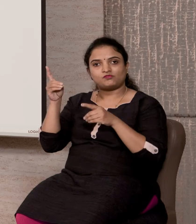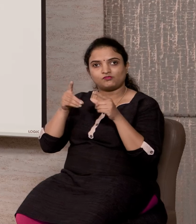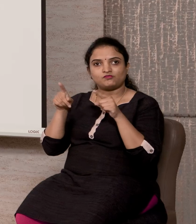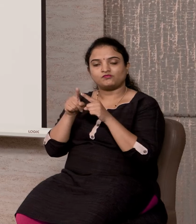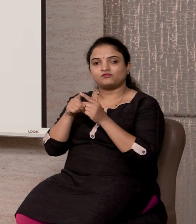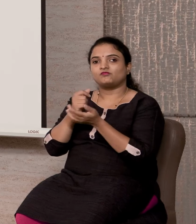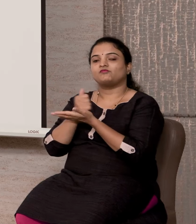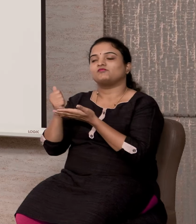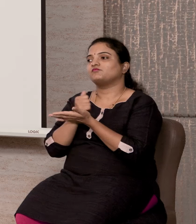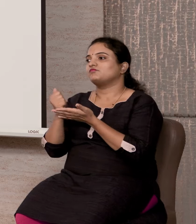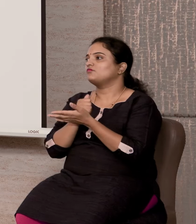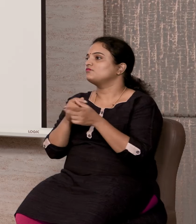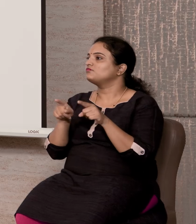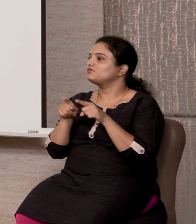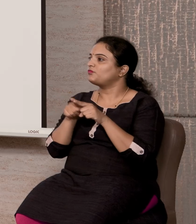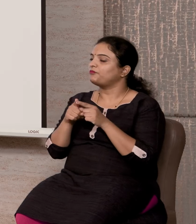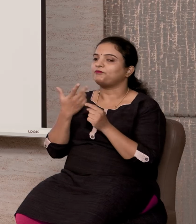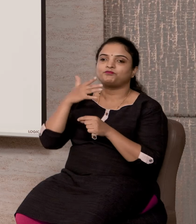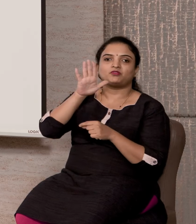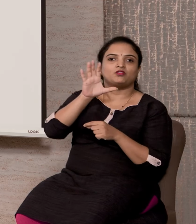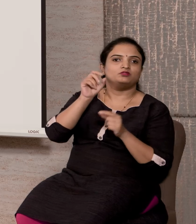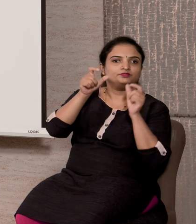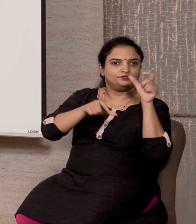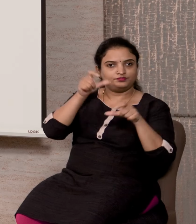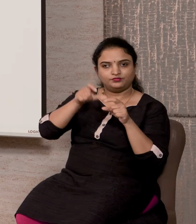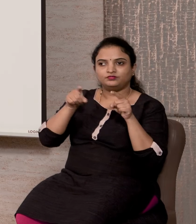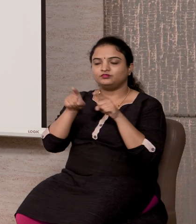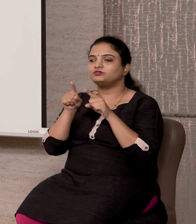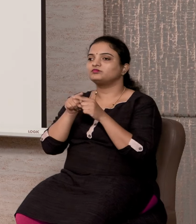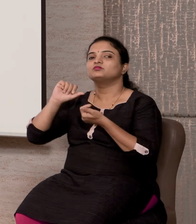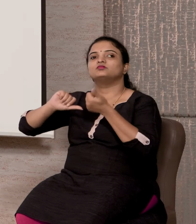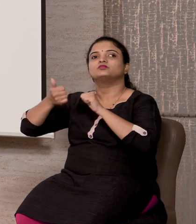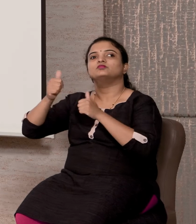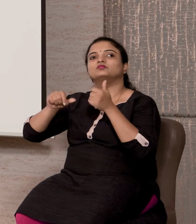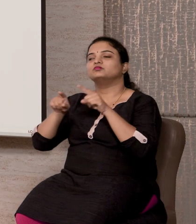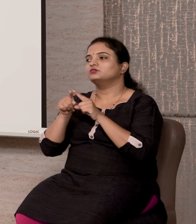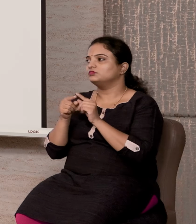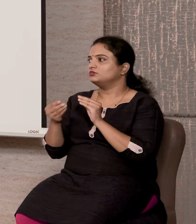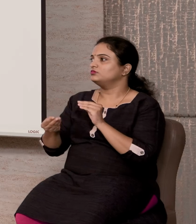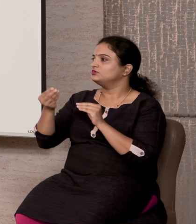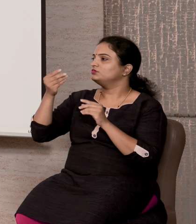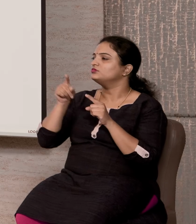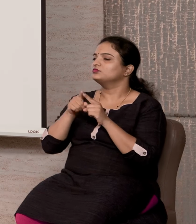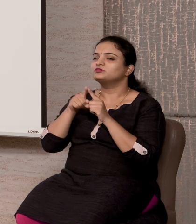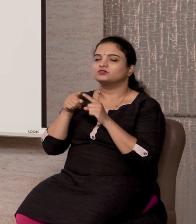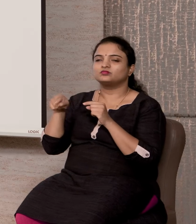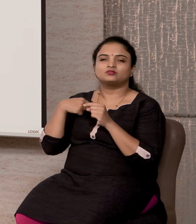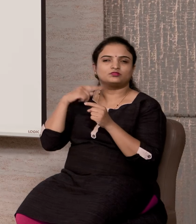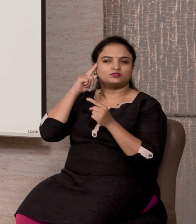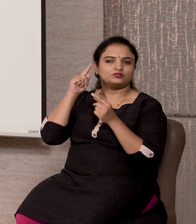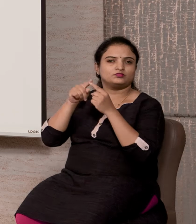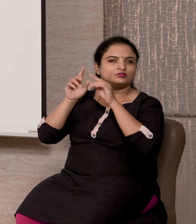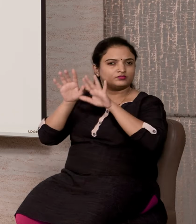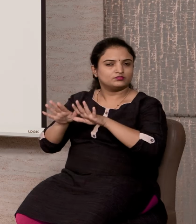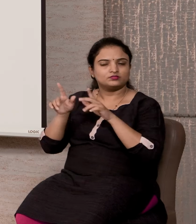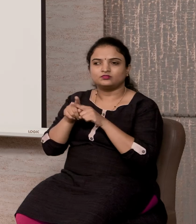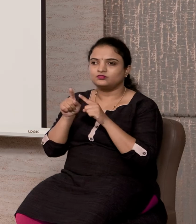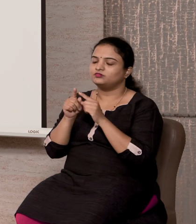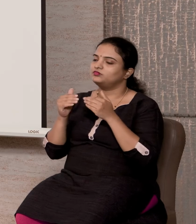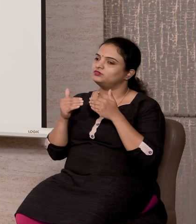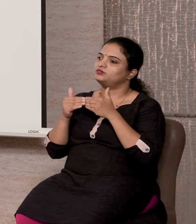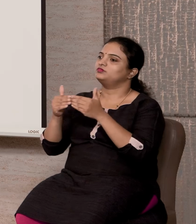into practice into control groups, right? 50 people, 100 people, getting feedback and again improving the game. I think once it is in a stable state, and I